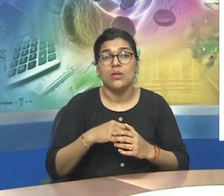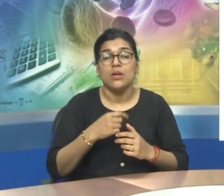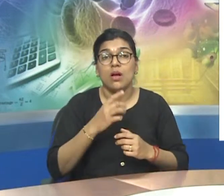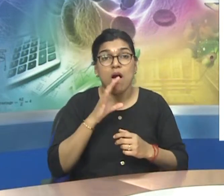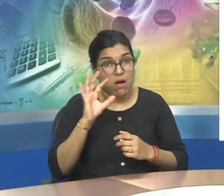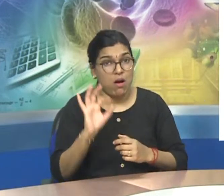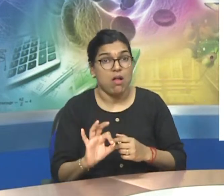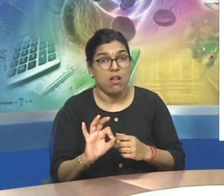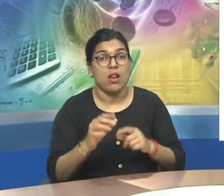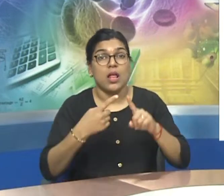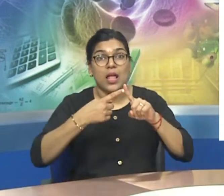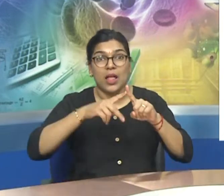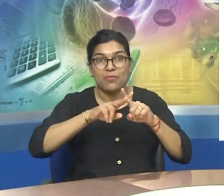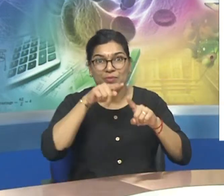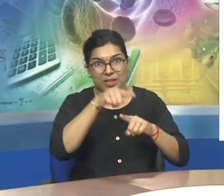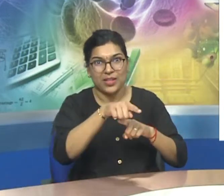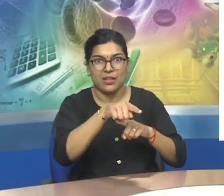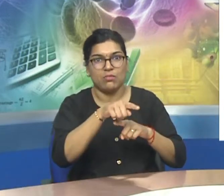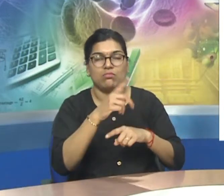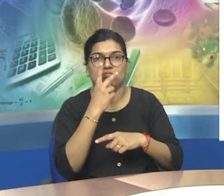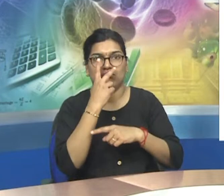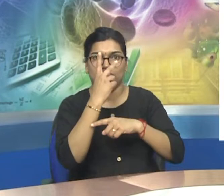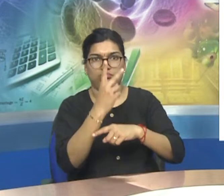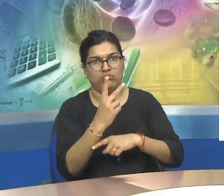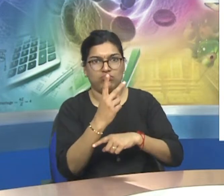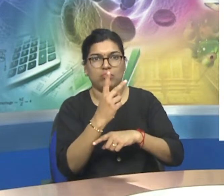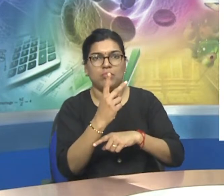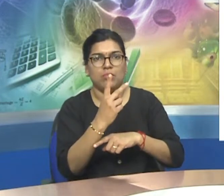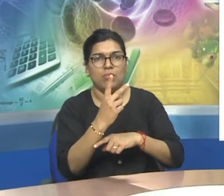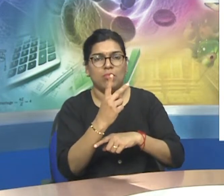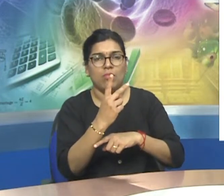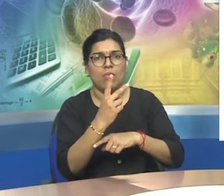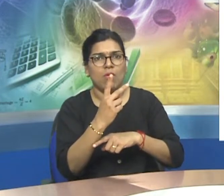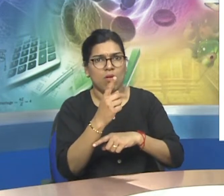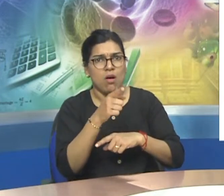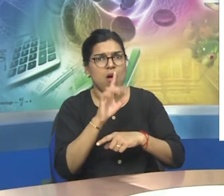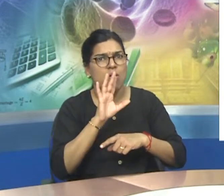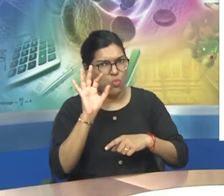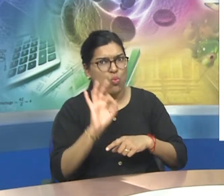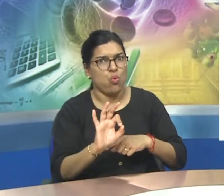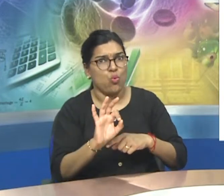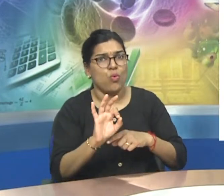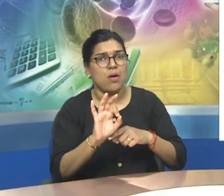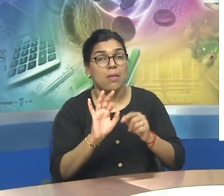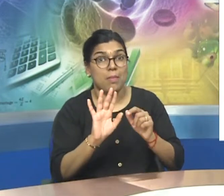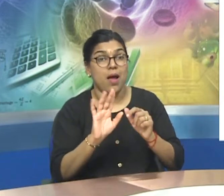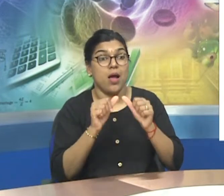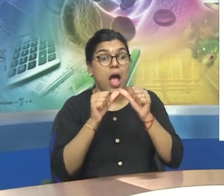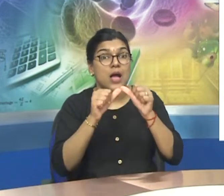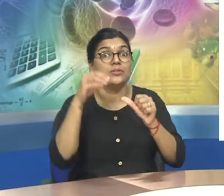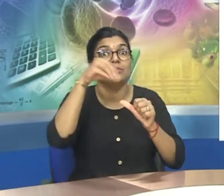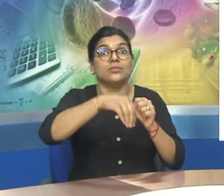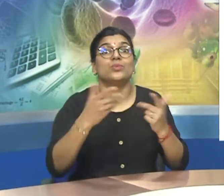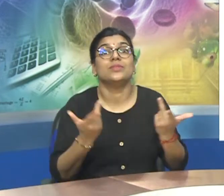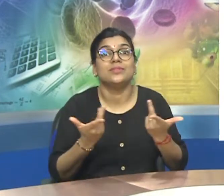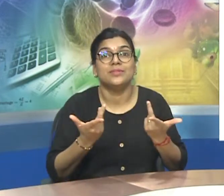Point 1, point A, TV can make us dash and take us away from